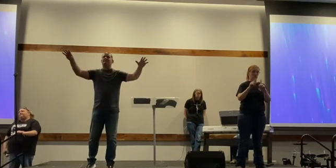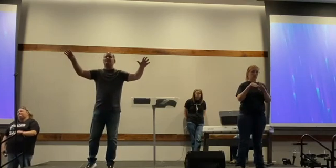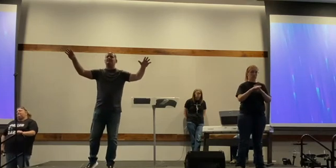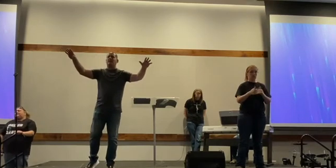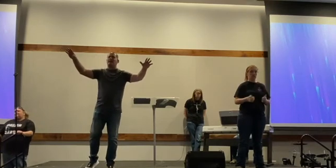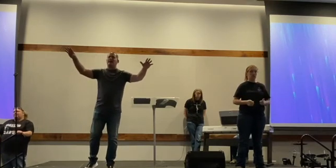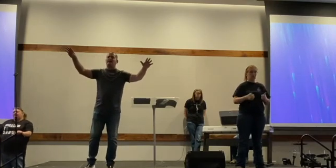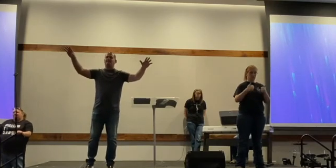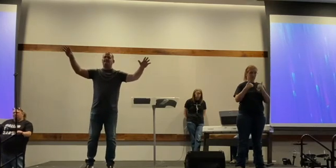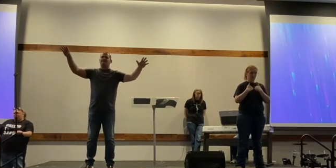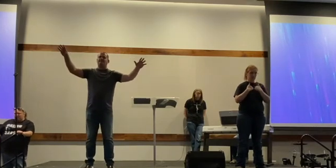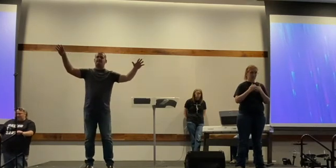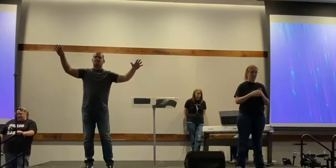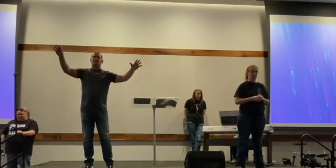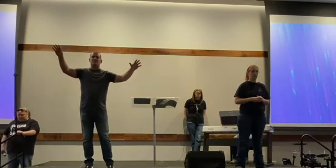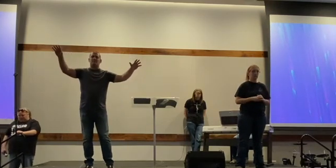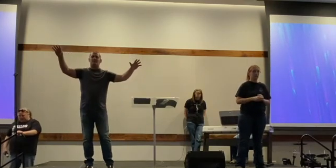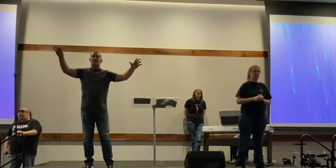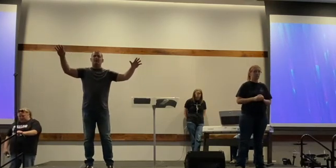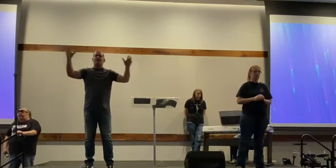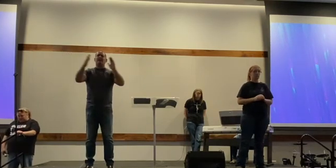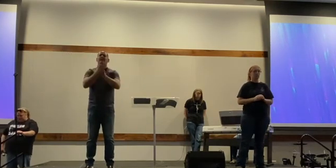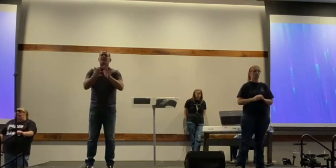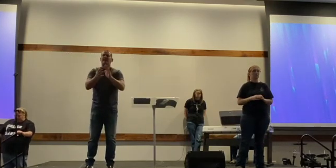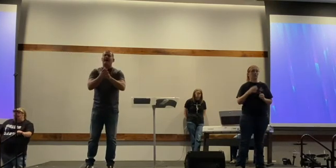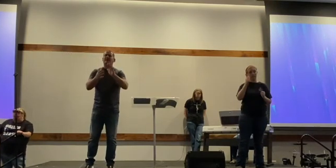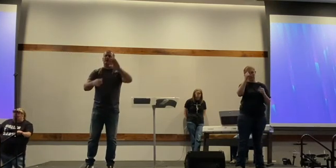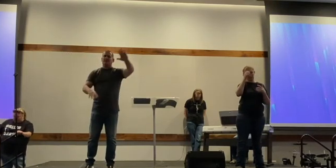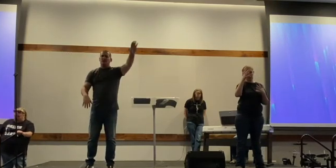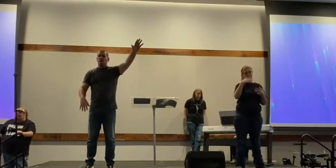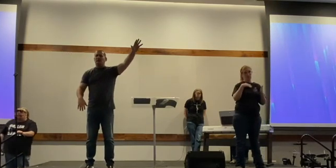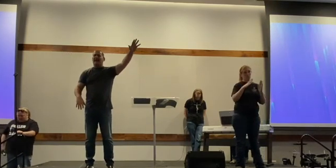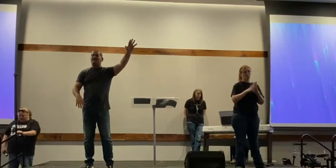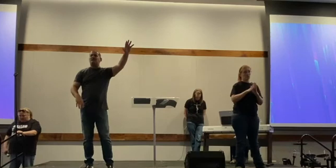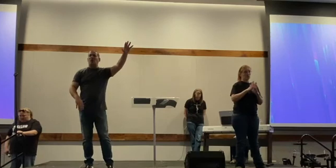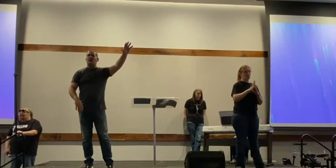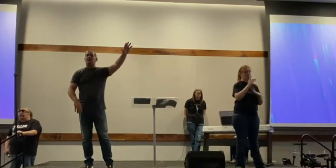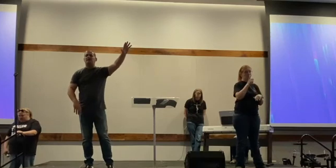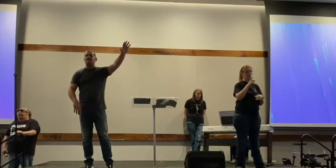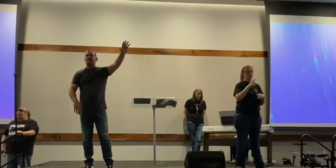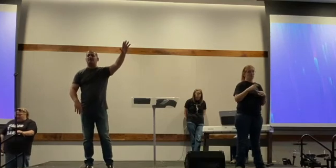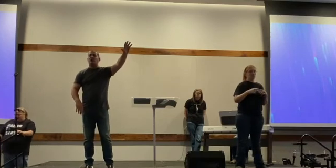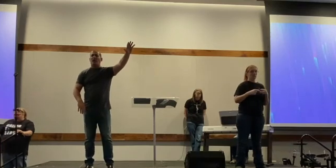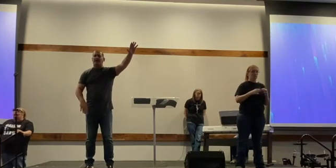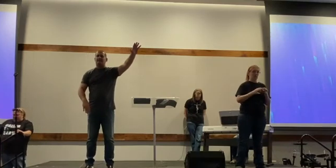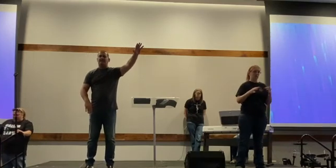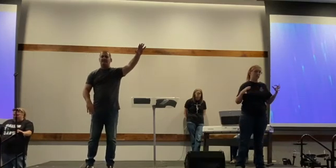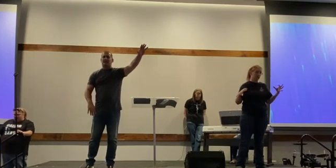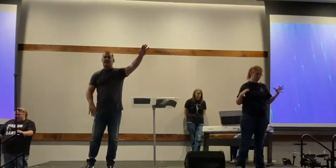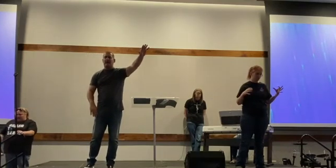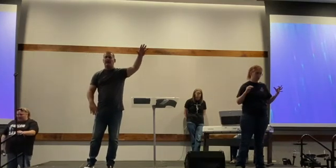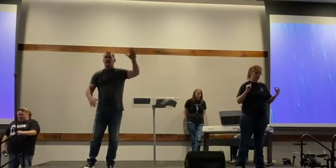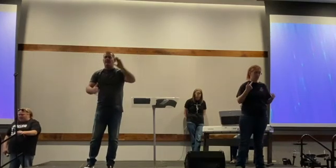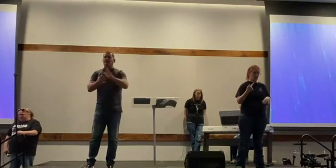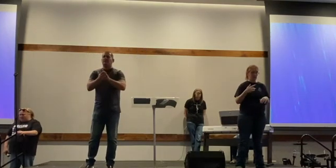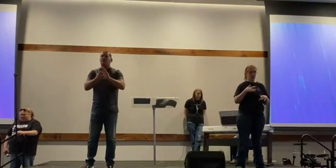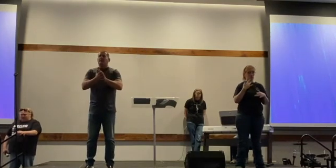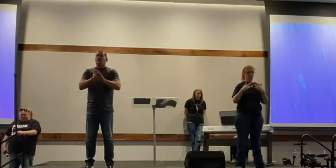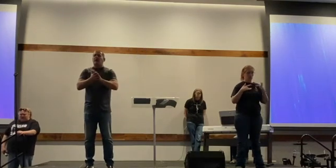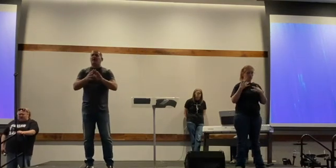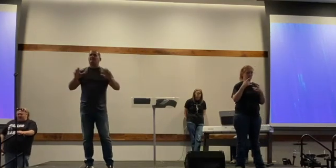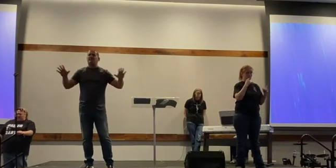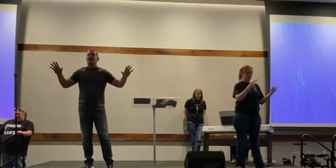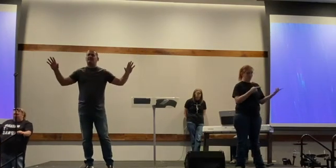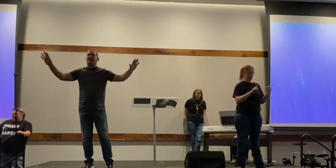God, into them right now. Father, I pray, God, those who lack joy, you speak joy into them right now. Folks